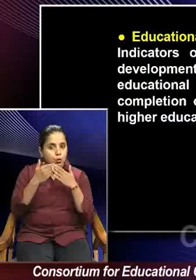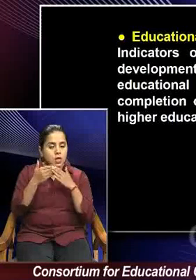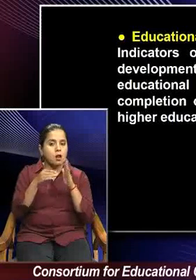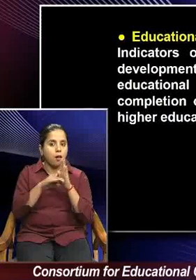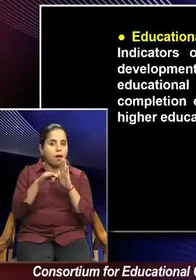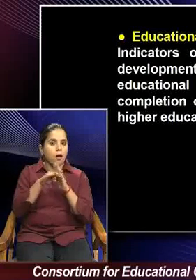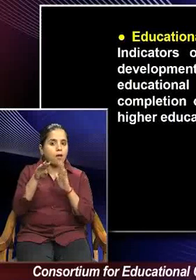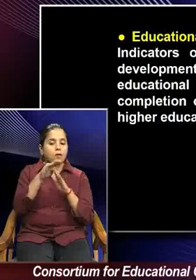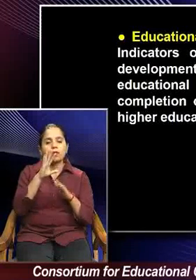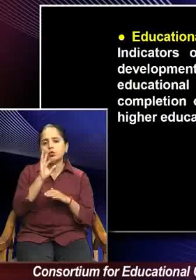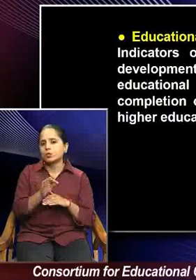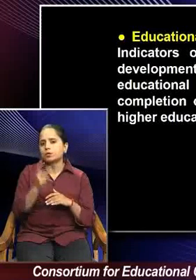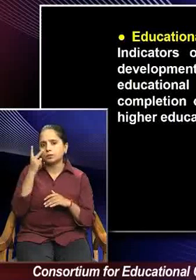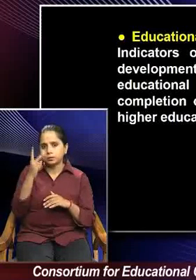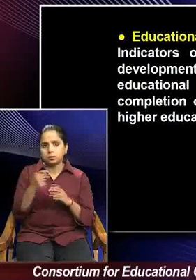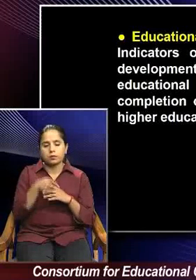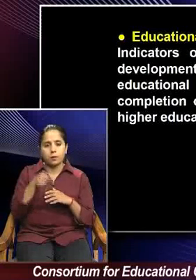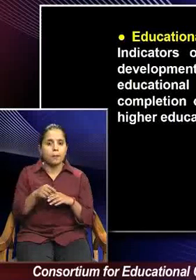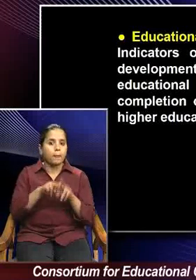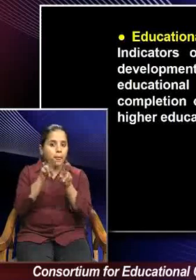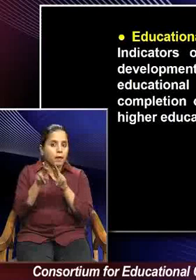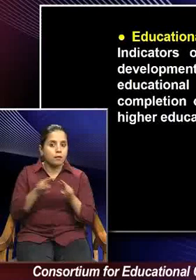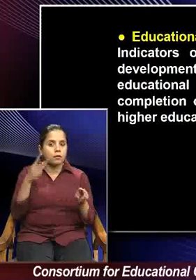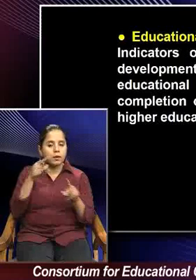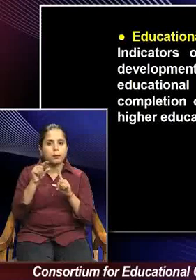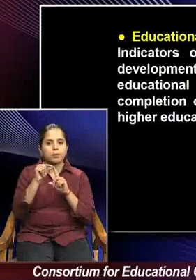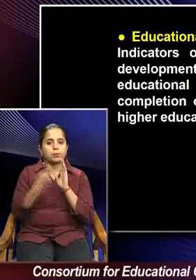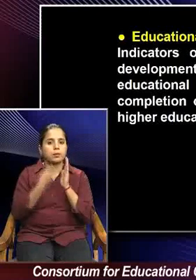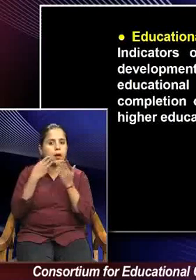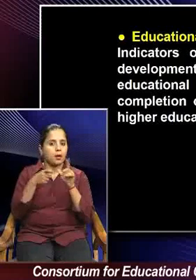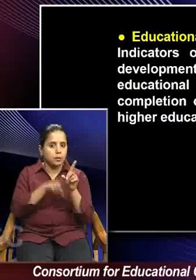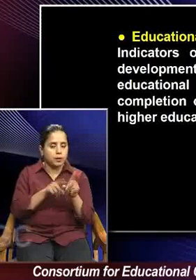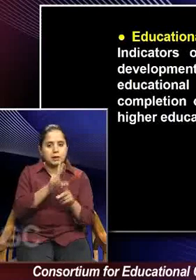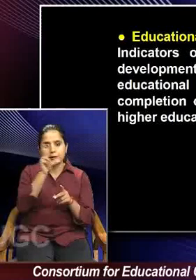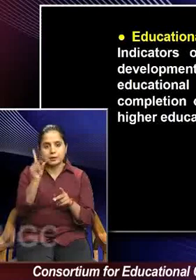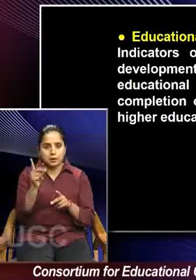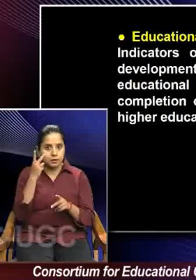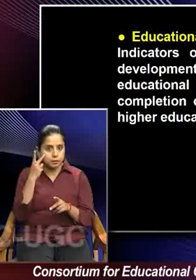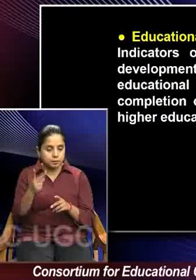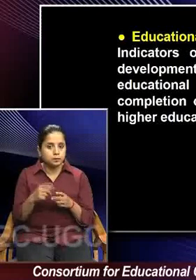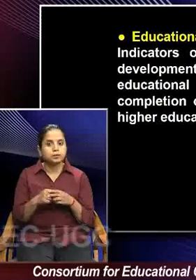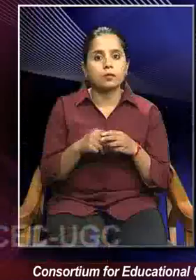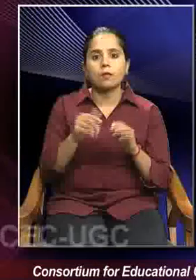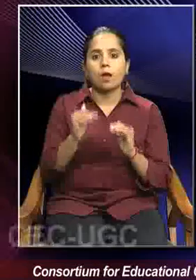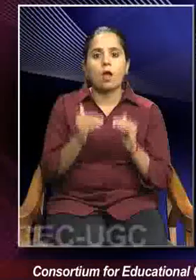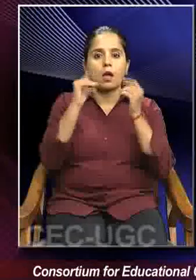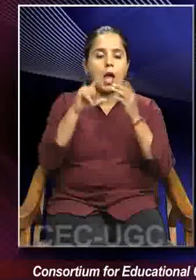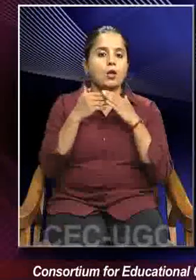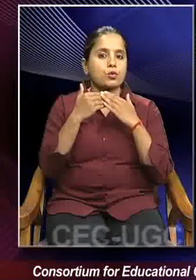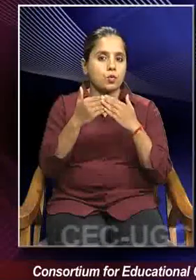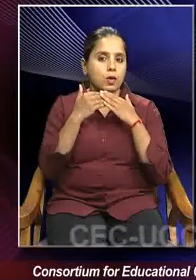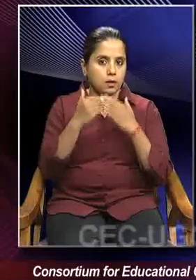levels such as completion of primary, secondary and higher